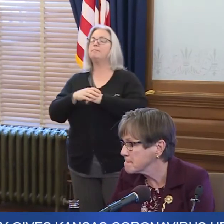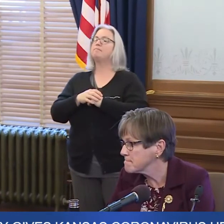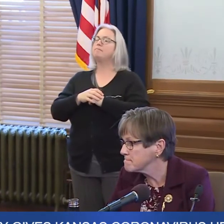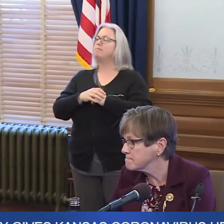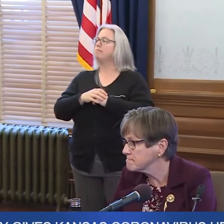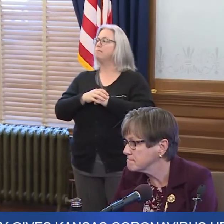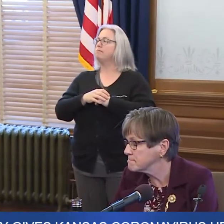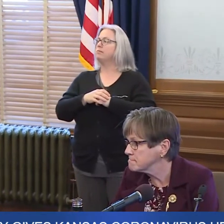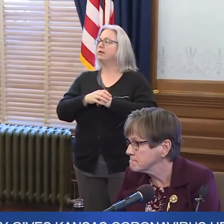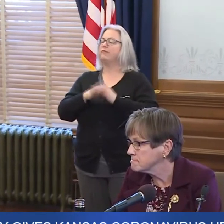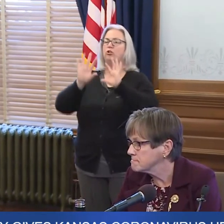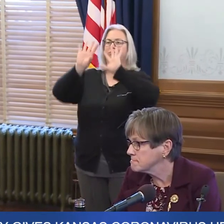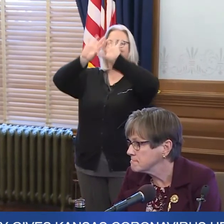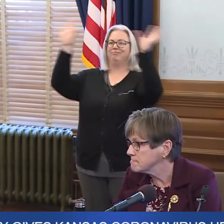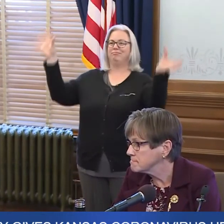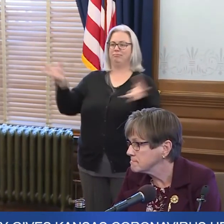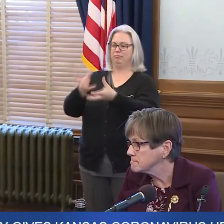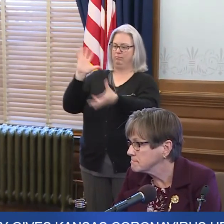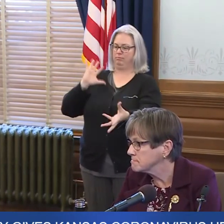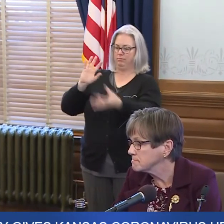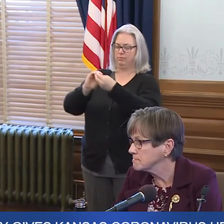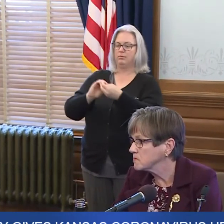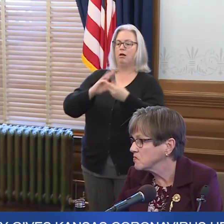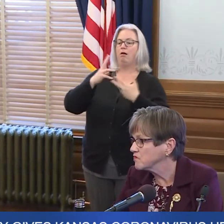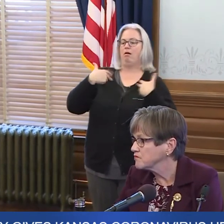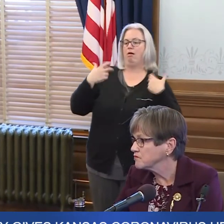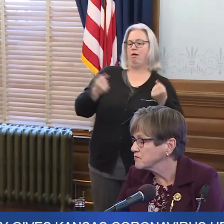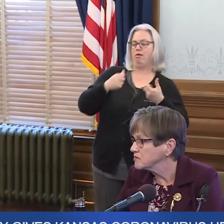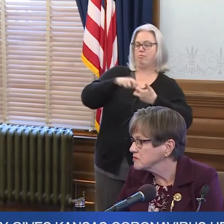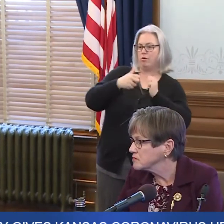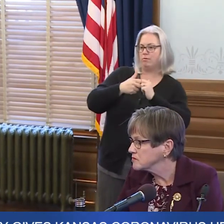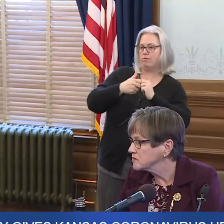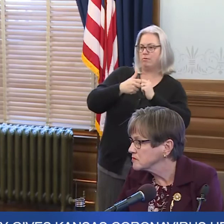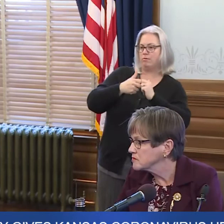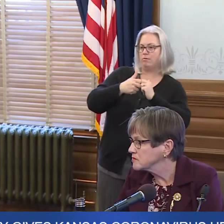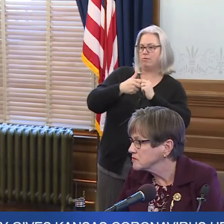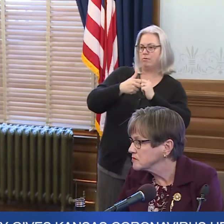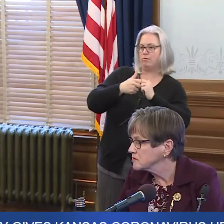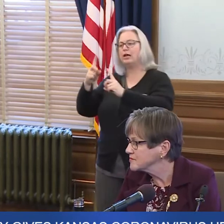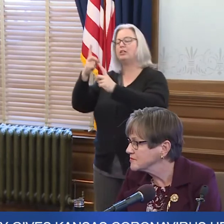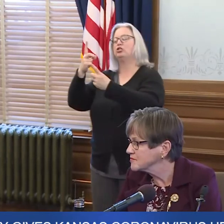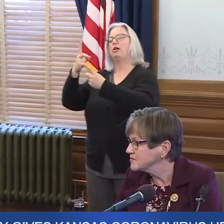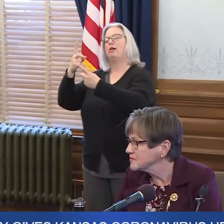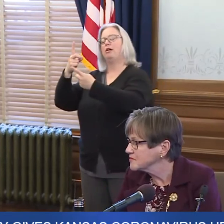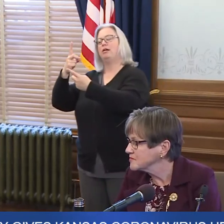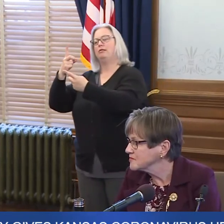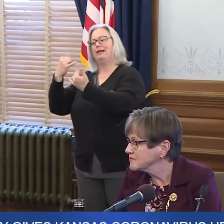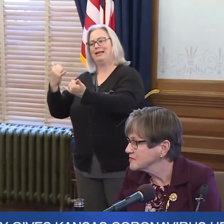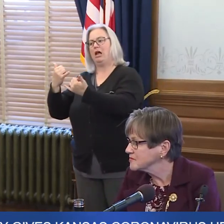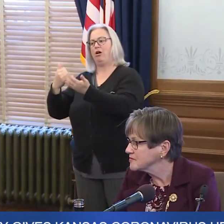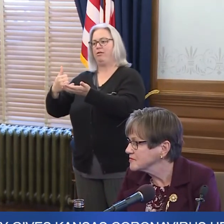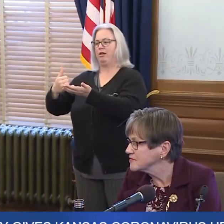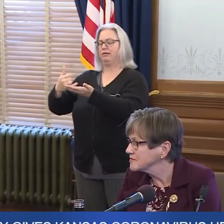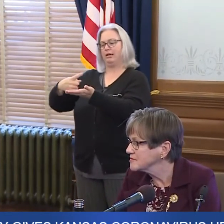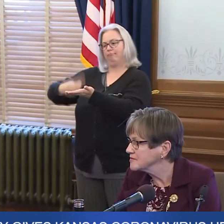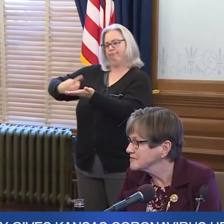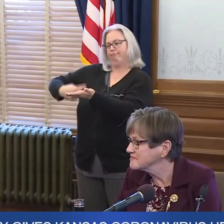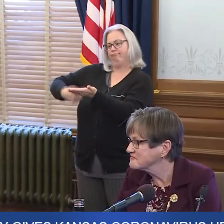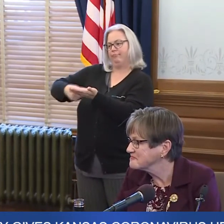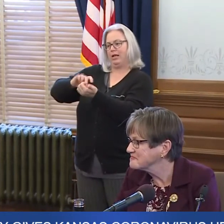a collective sense. This was a health problem, political, education, resource, economic. Now there's an exit debate about how to